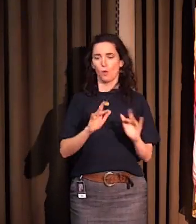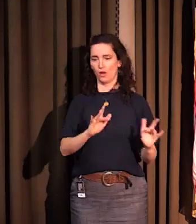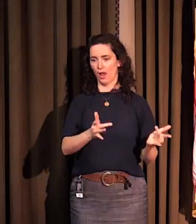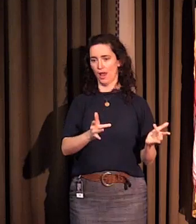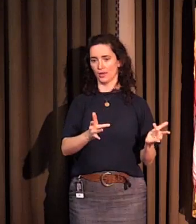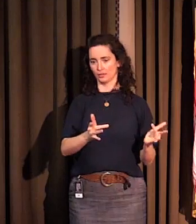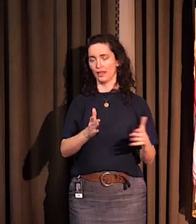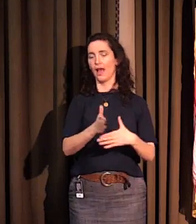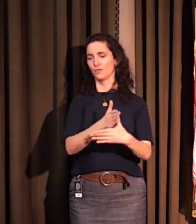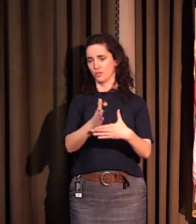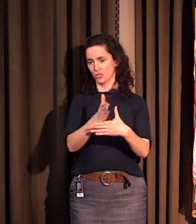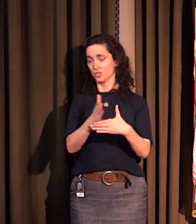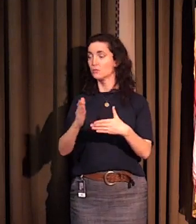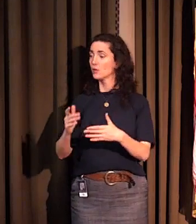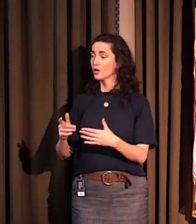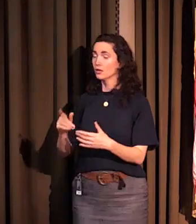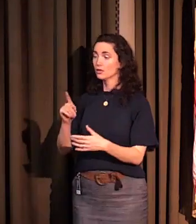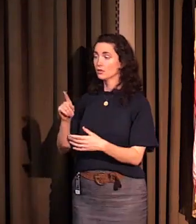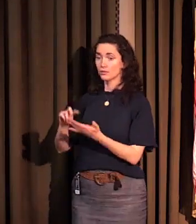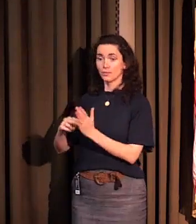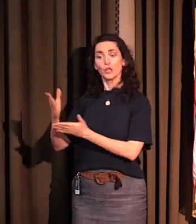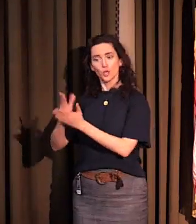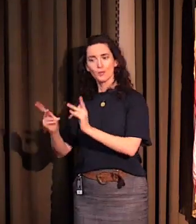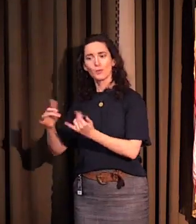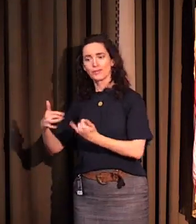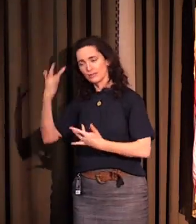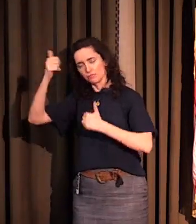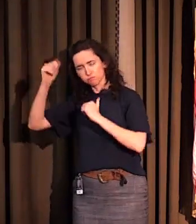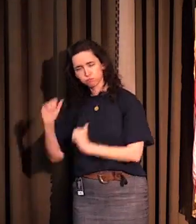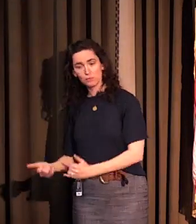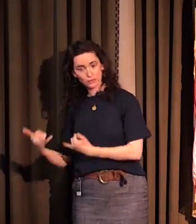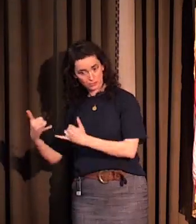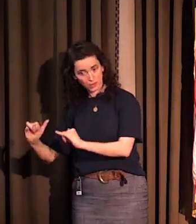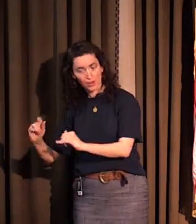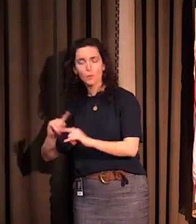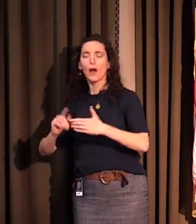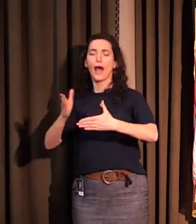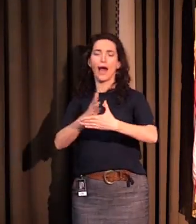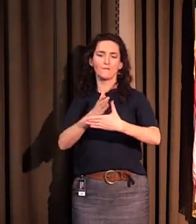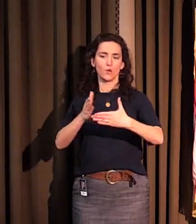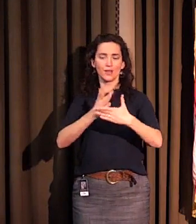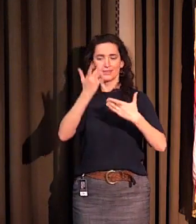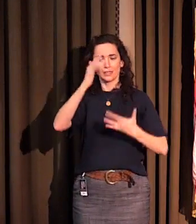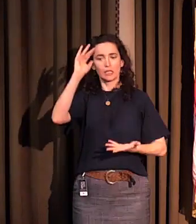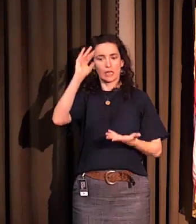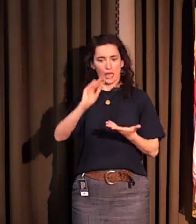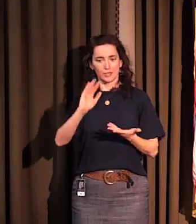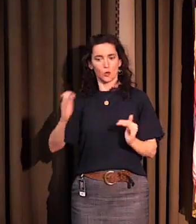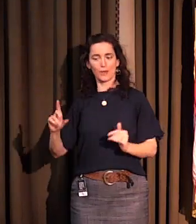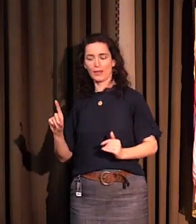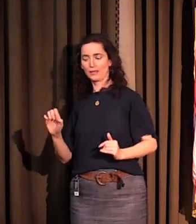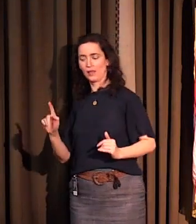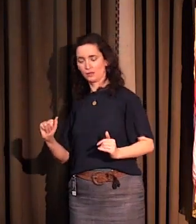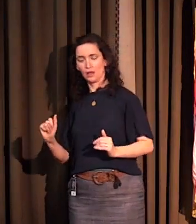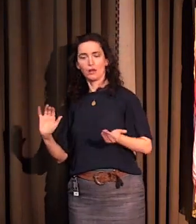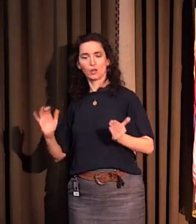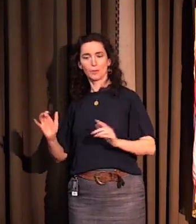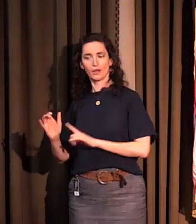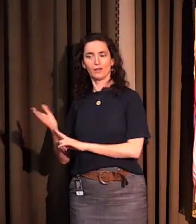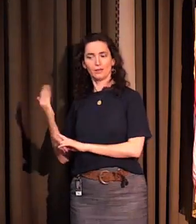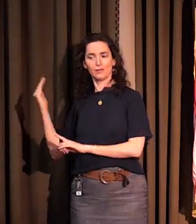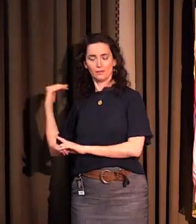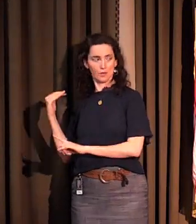on average, thankfully, the patients we're seeing are less sick on average than those with Delta, and